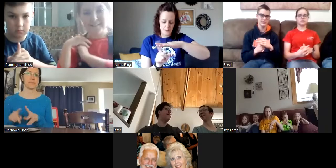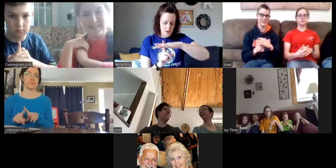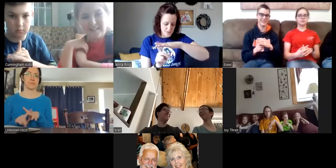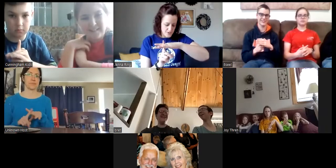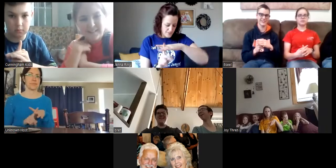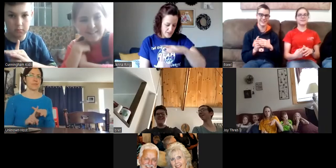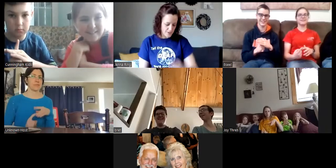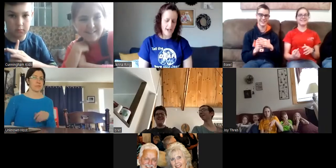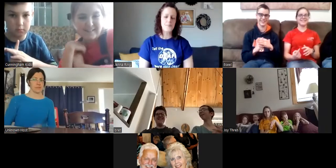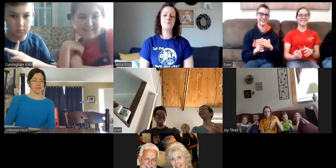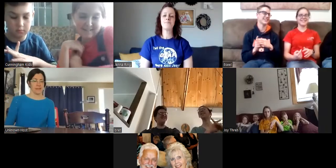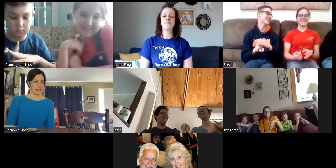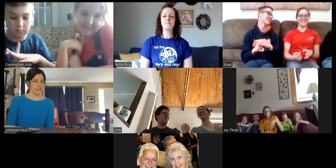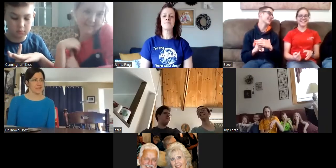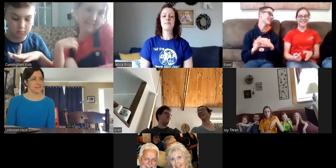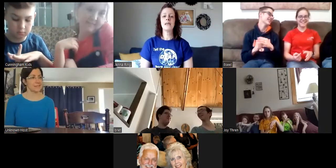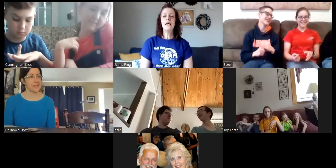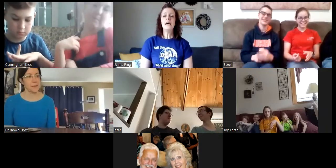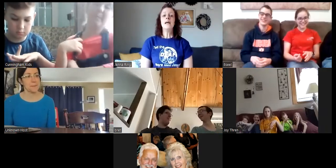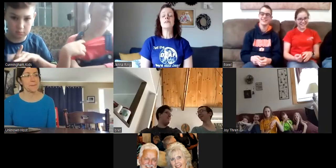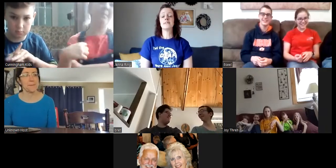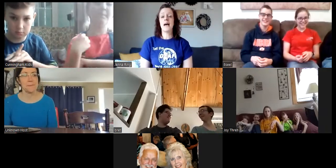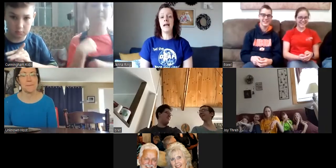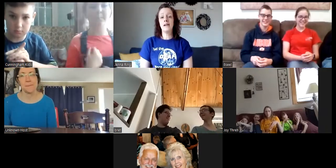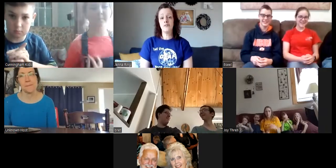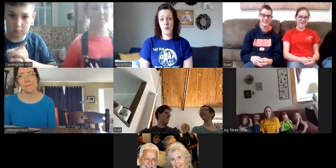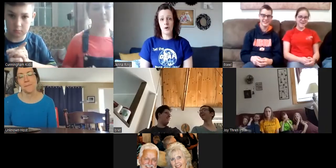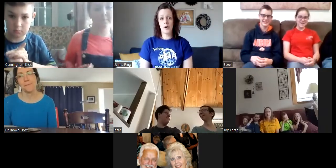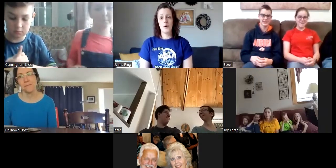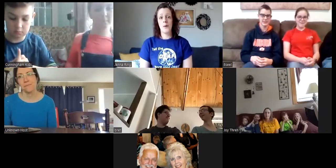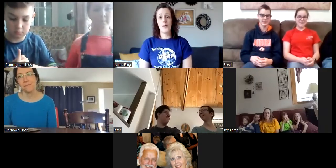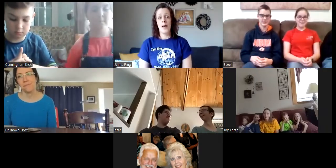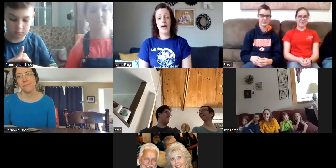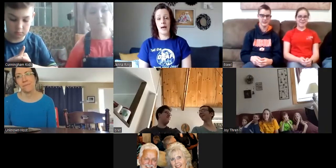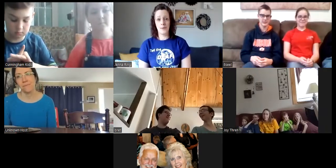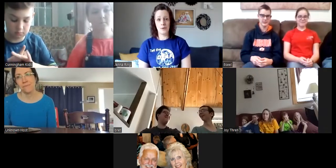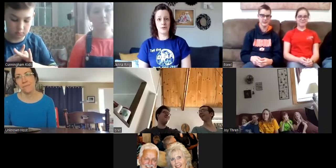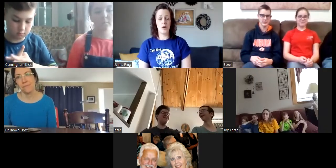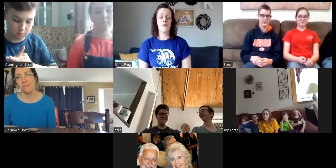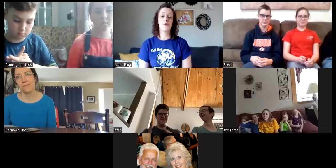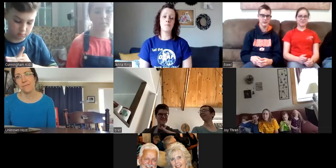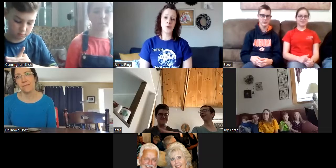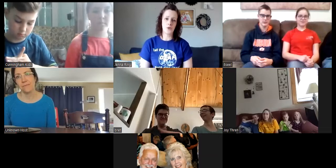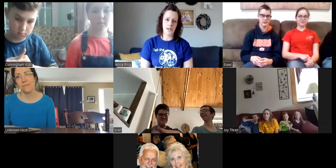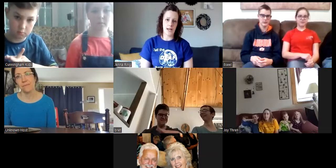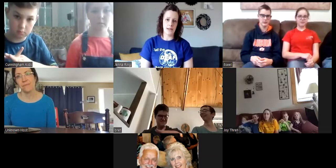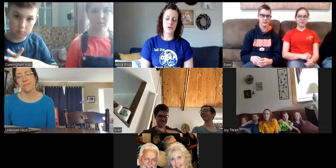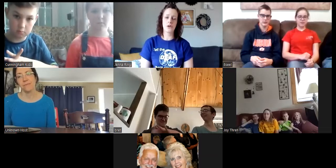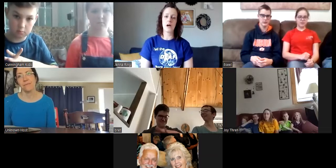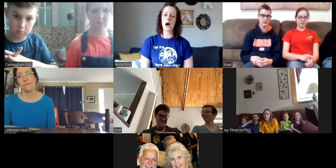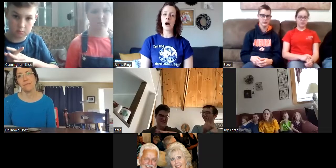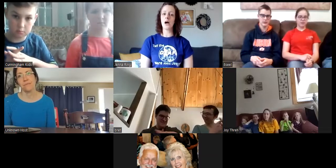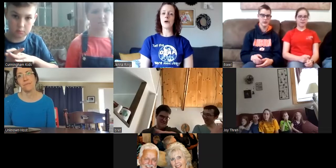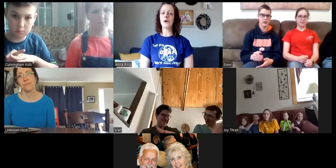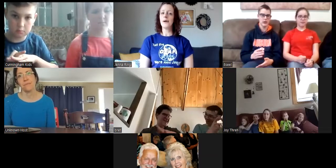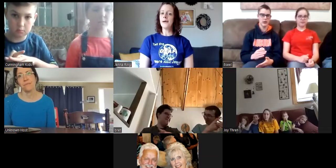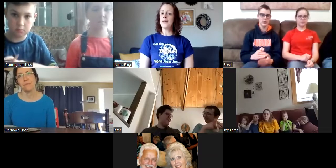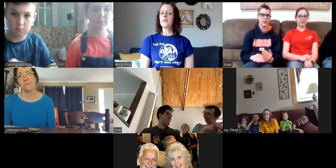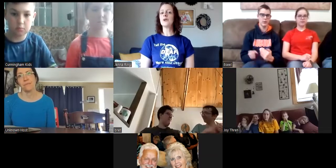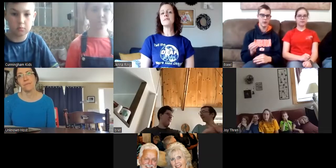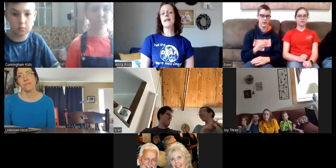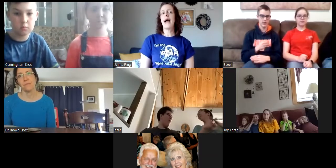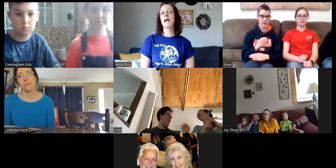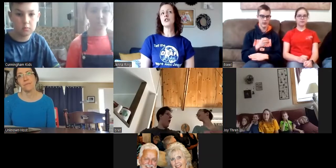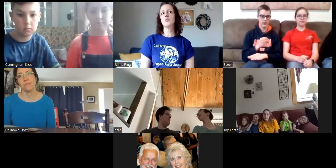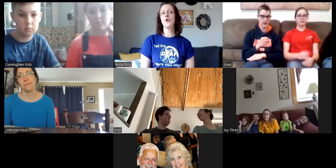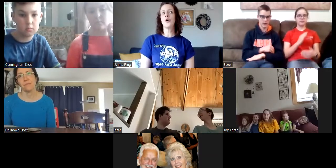That's flip-flops, okay? The sign for happy birthday or for birthday,